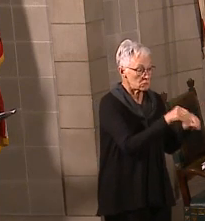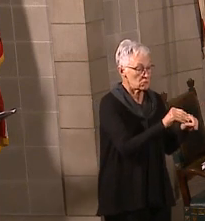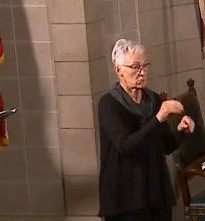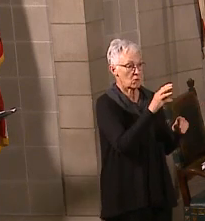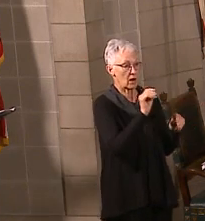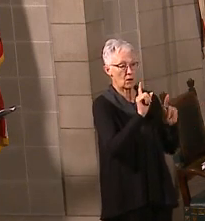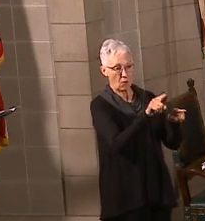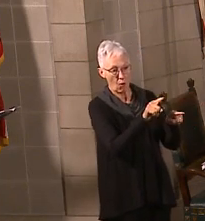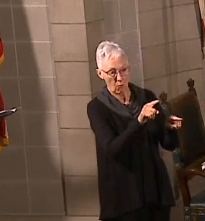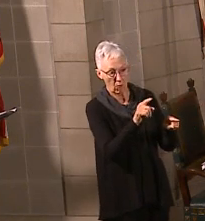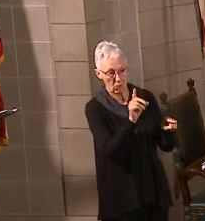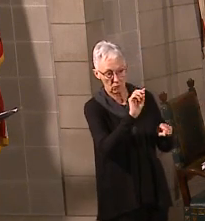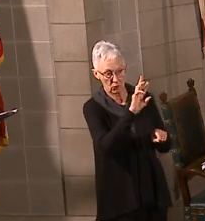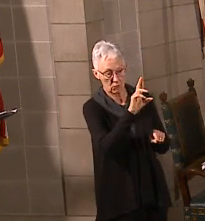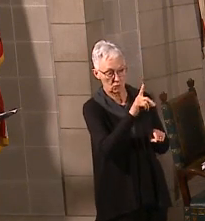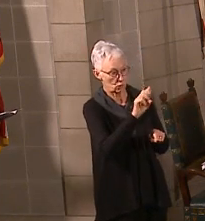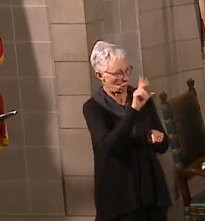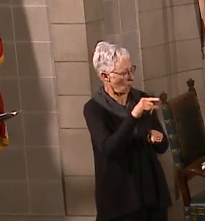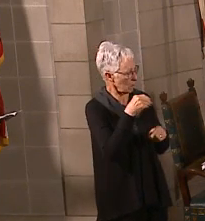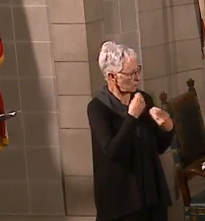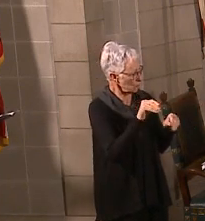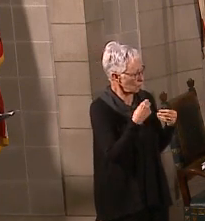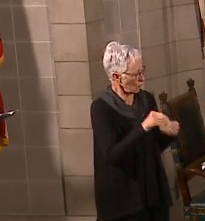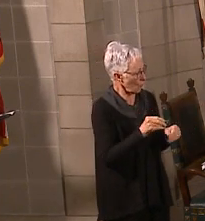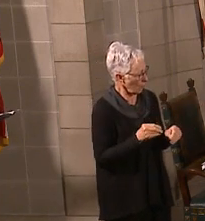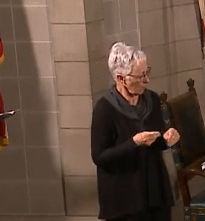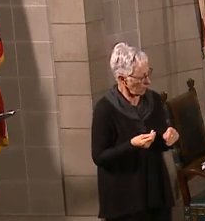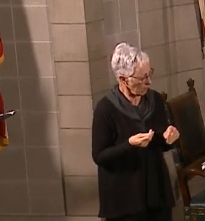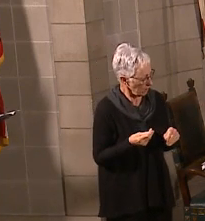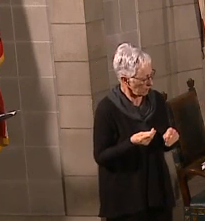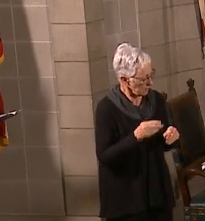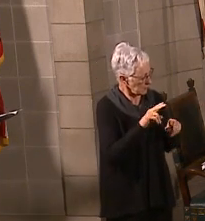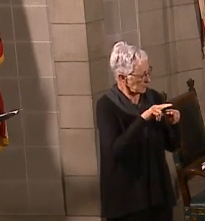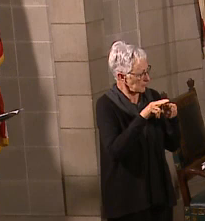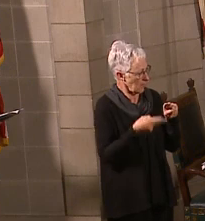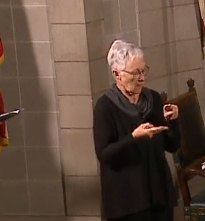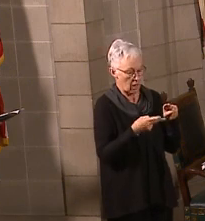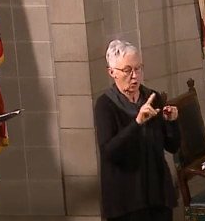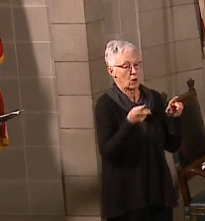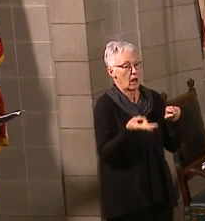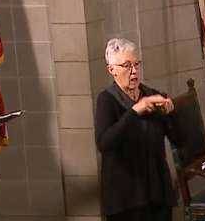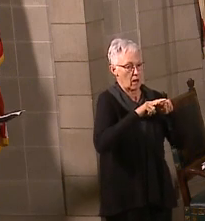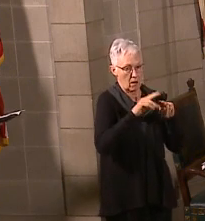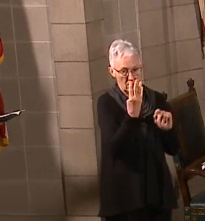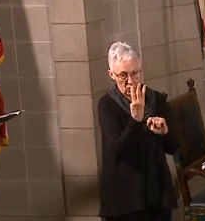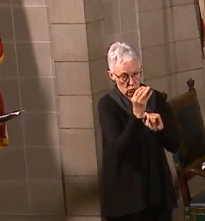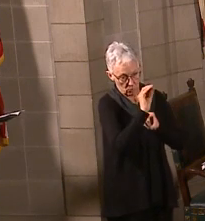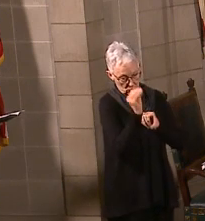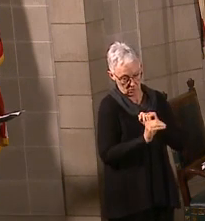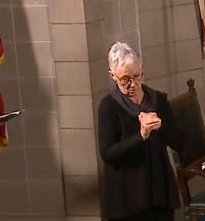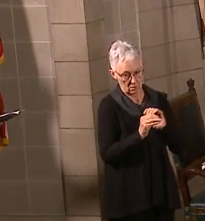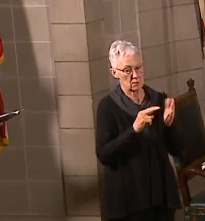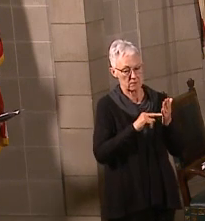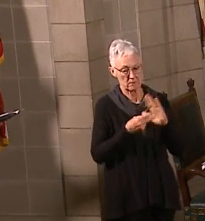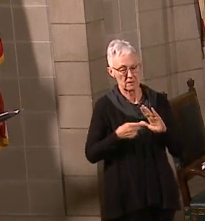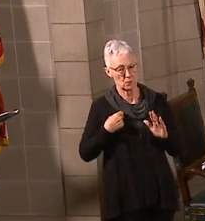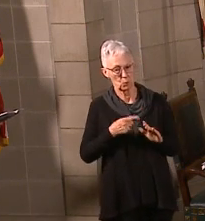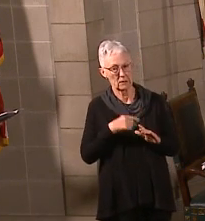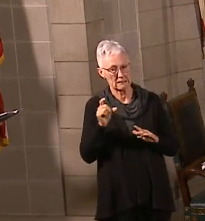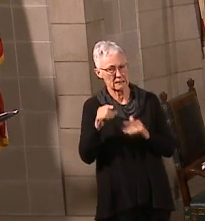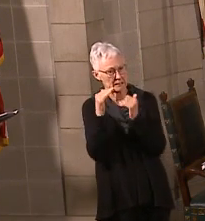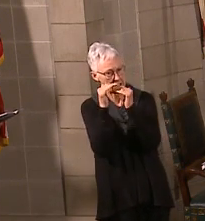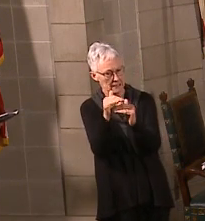remind people, shop once a week, go by yourself, be efficient, have a list, go to the store, get what you need, come back